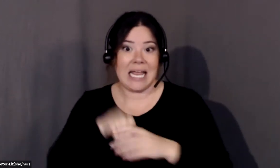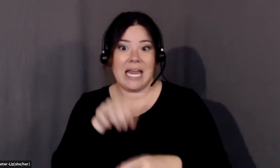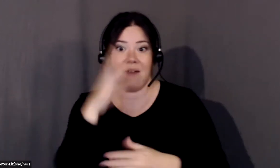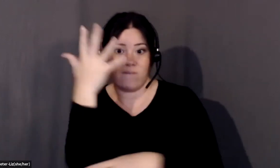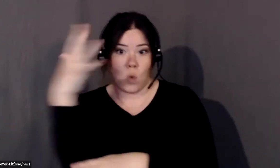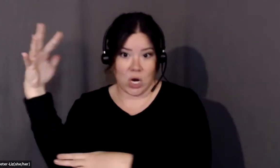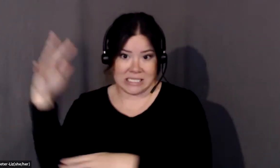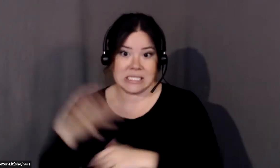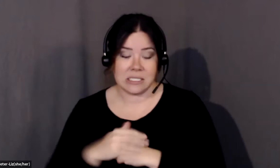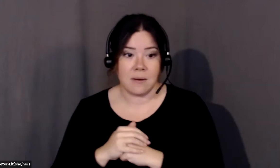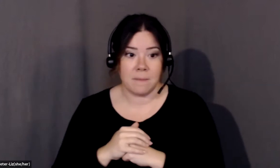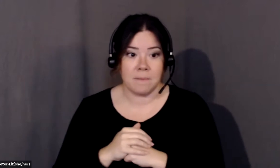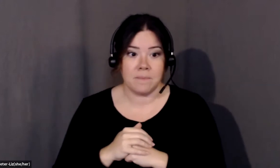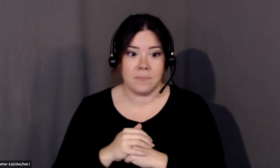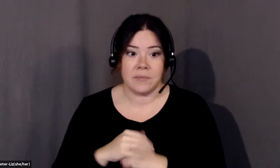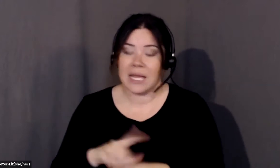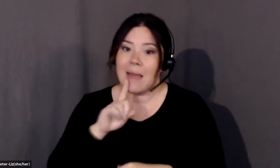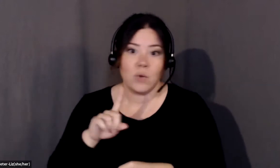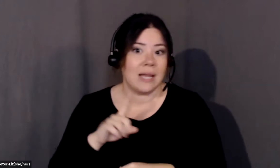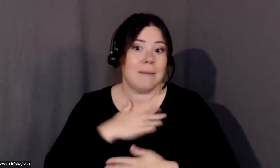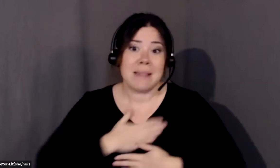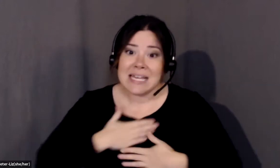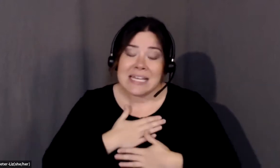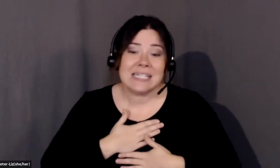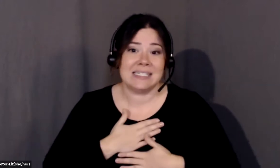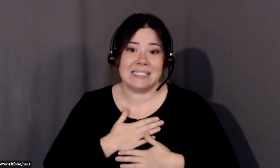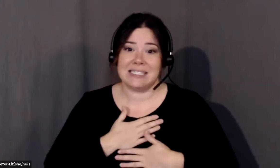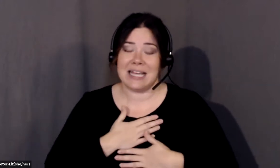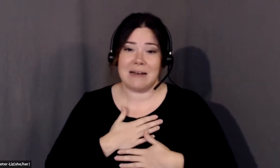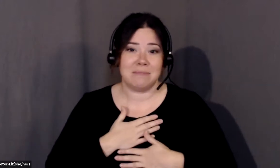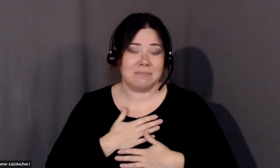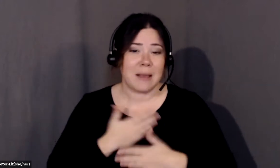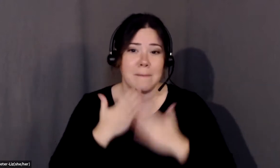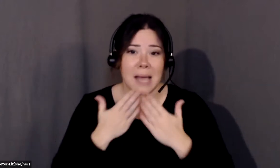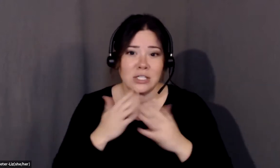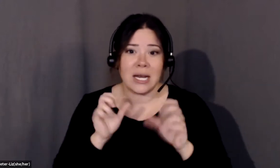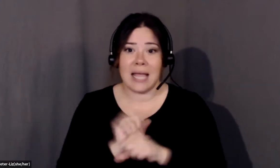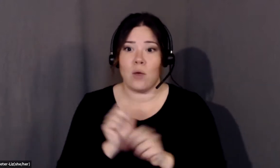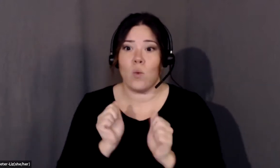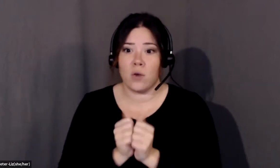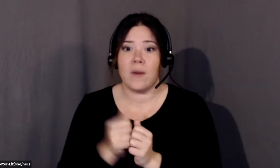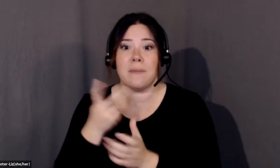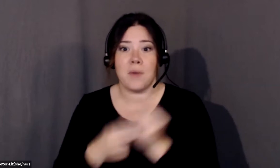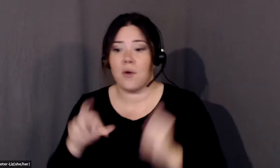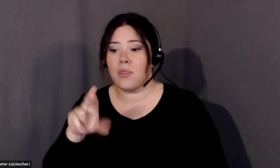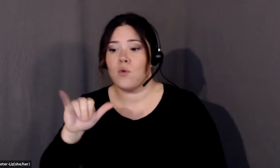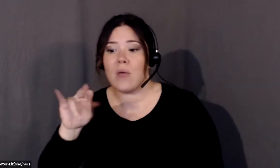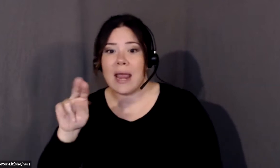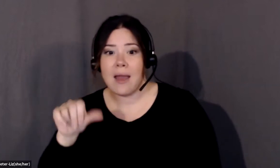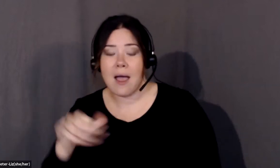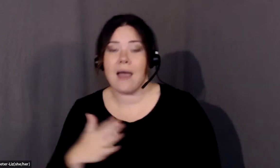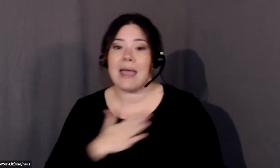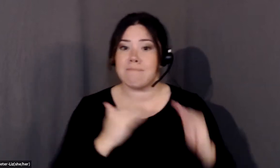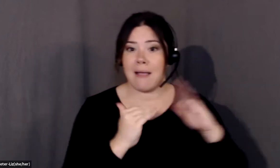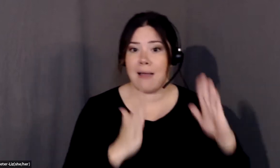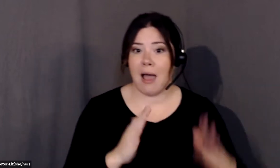am really pleased and passionate that I get to work with both Raina and my colleague, Christina, who's